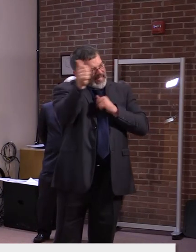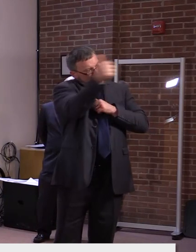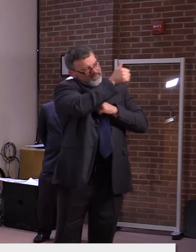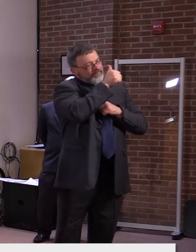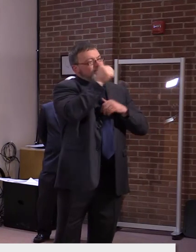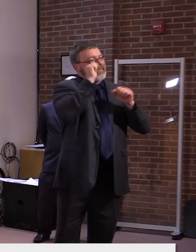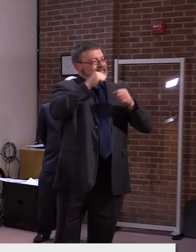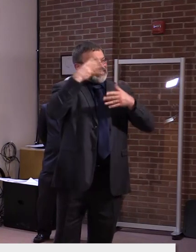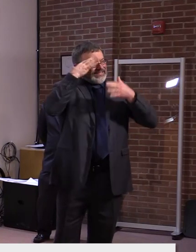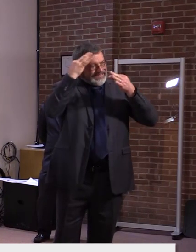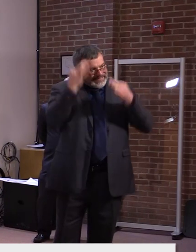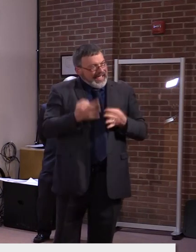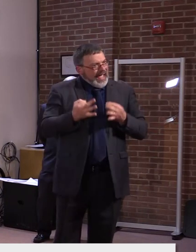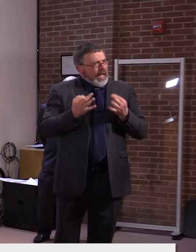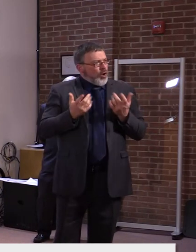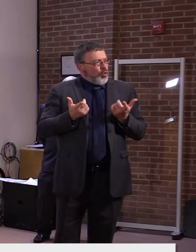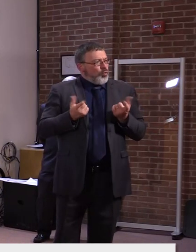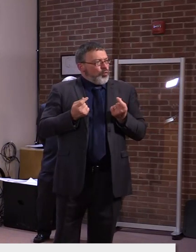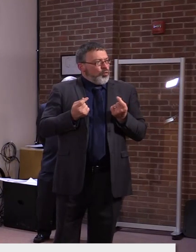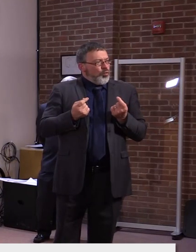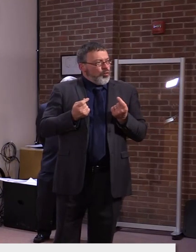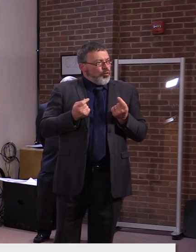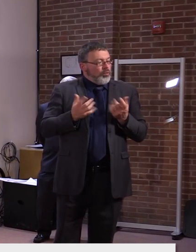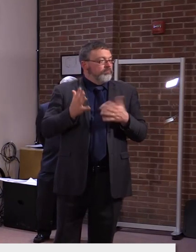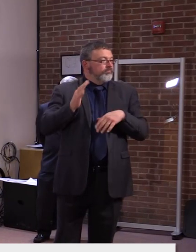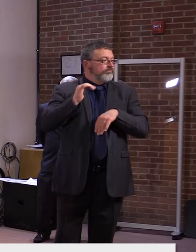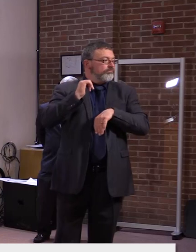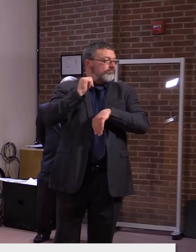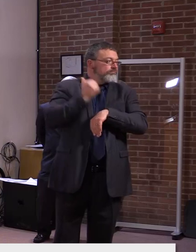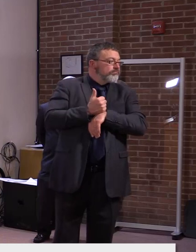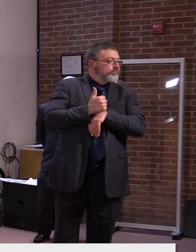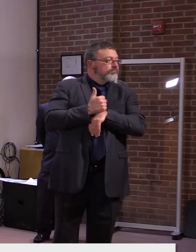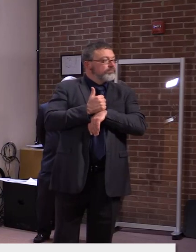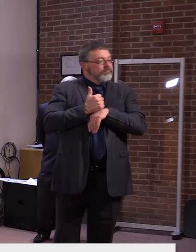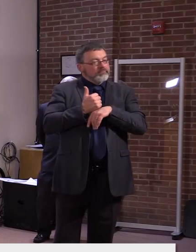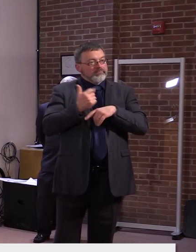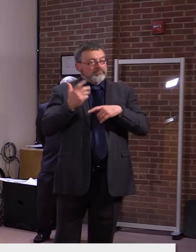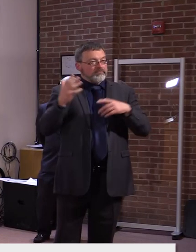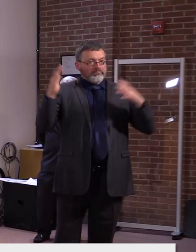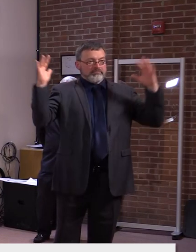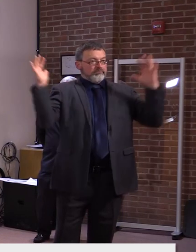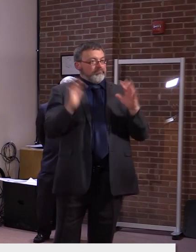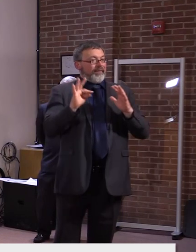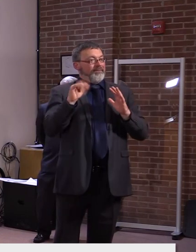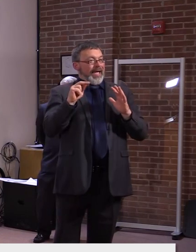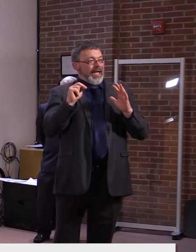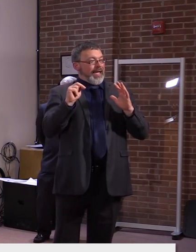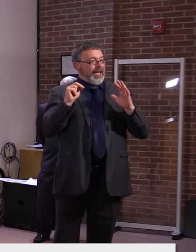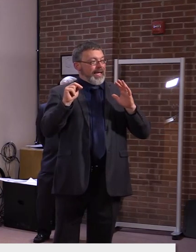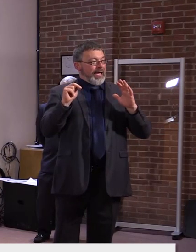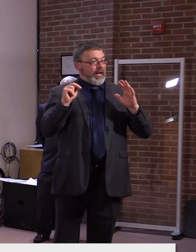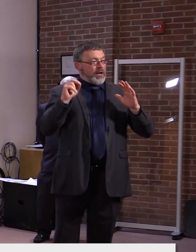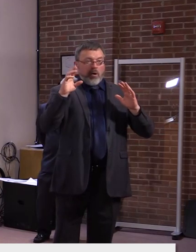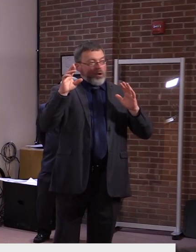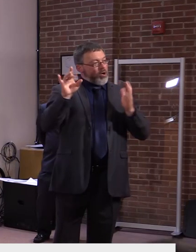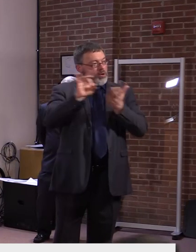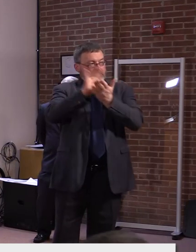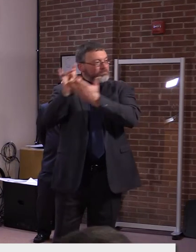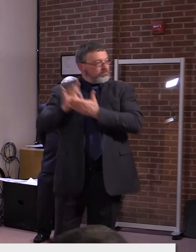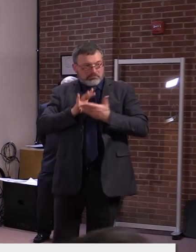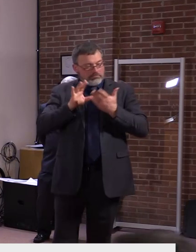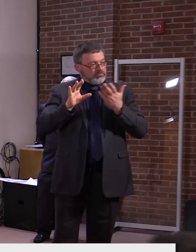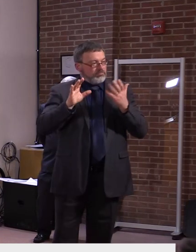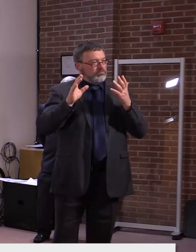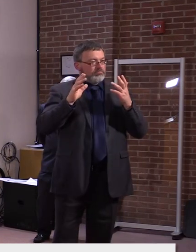wants to host spectators or not. Some schools could say, we're going to play the games, but we don't want spectators? That